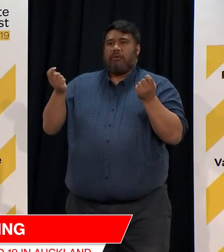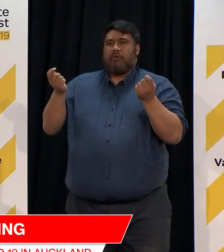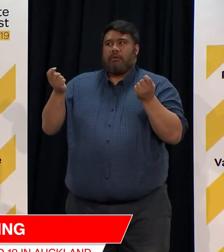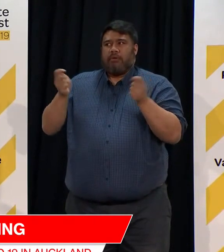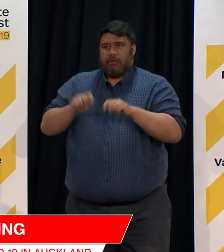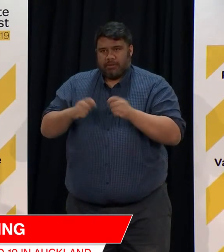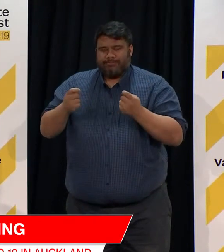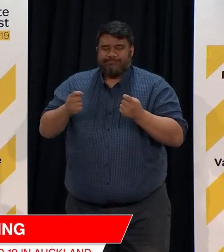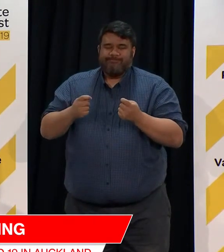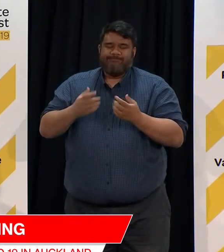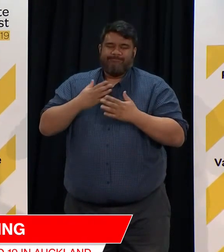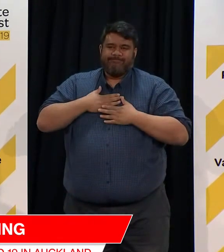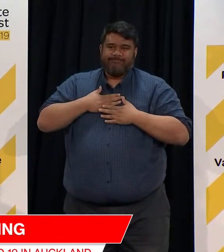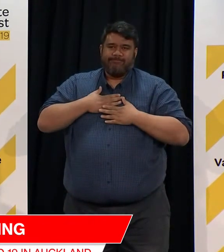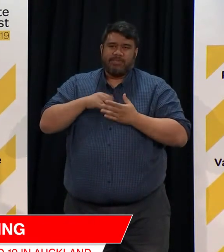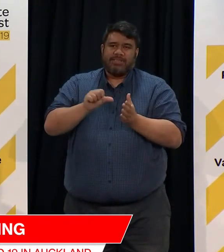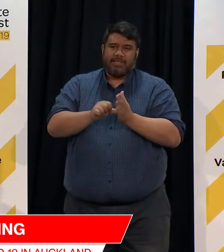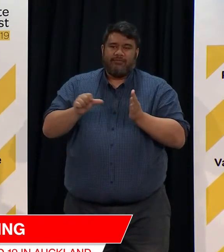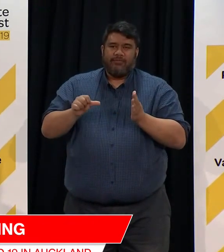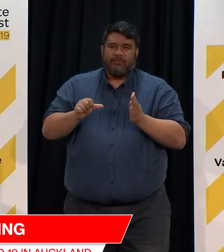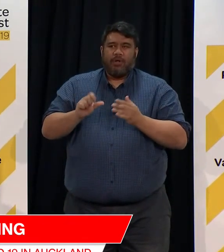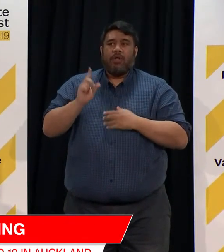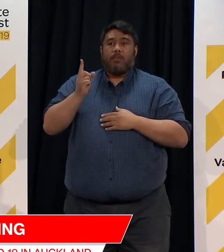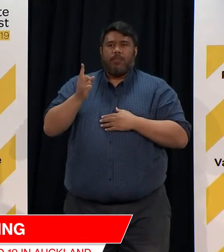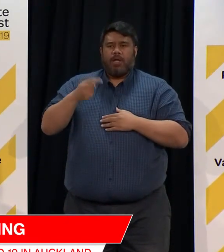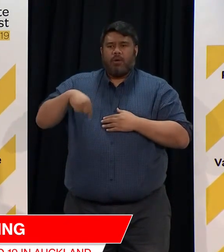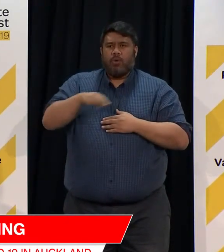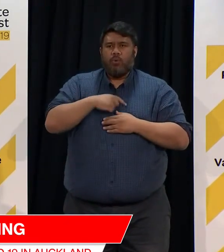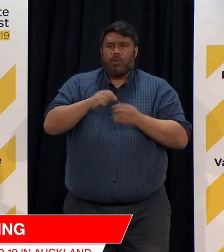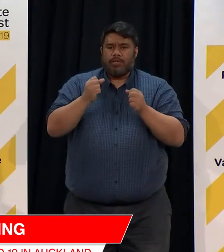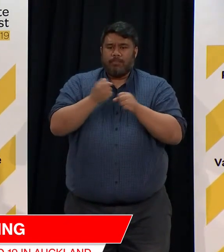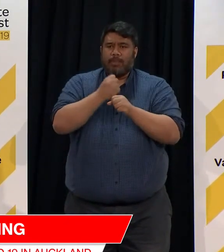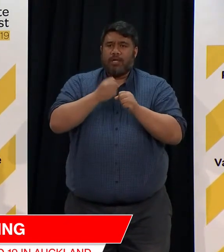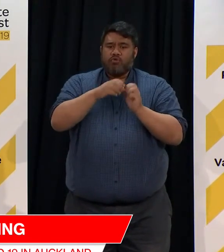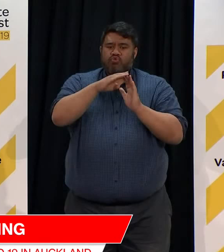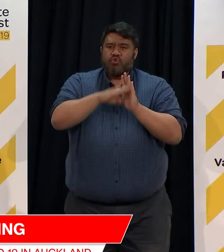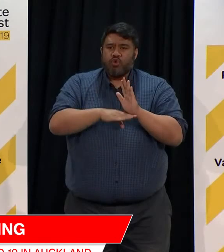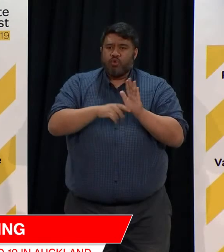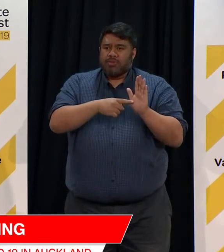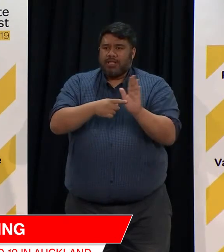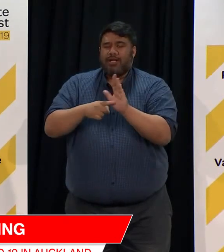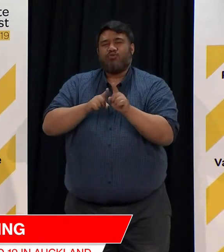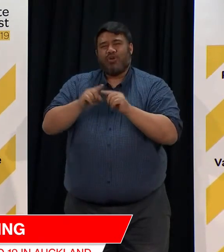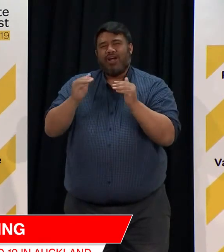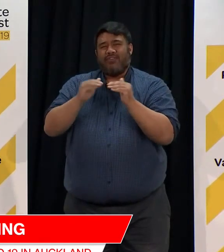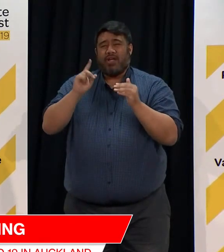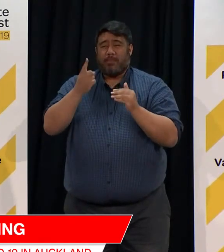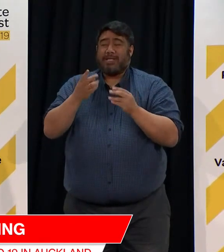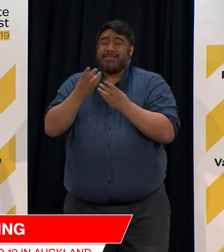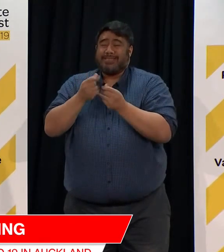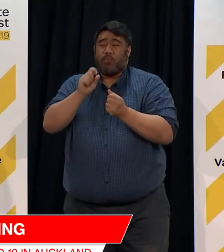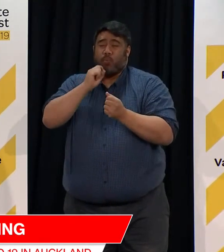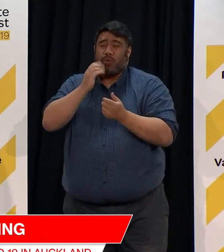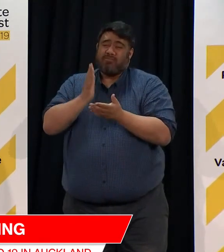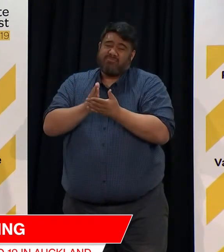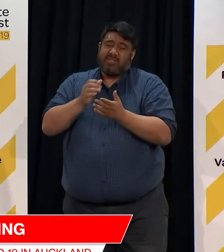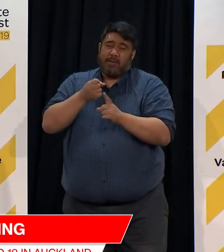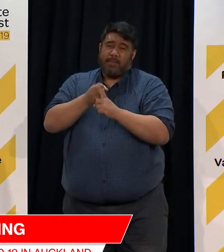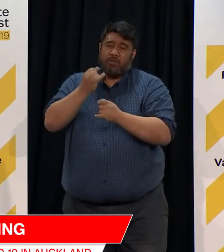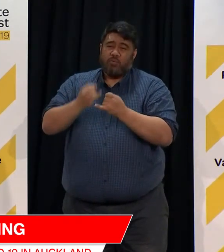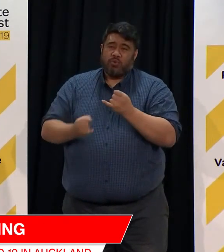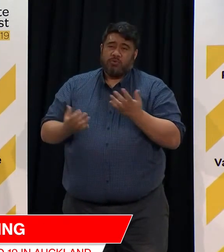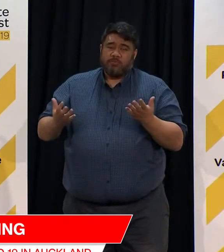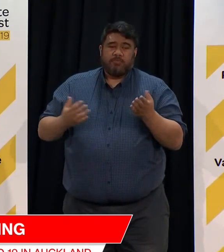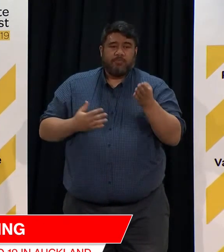acknowledge that. However we construct the restrictions, there will be people who find that difficult. All of those businesses